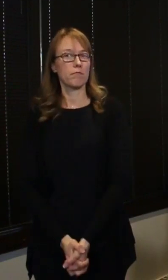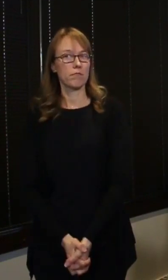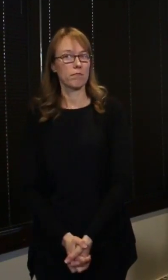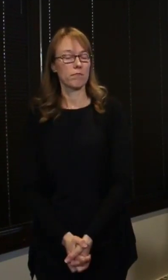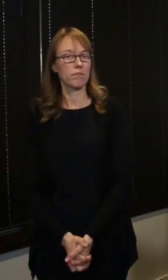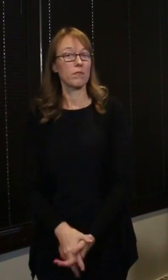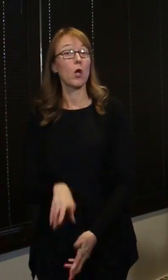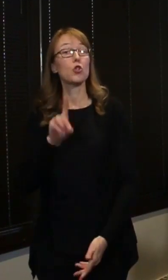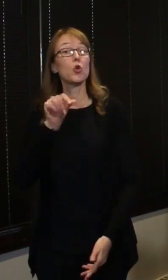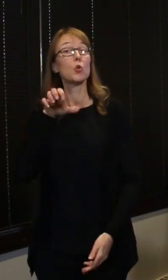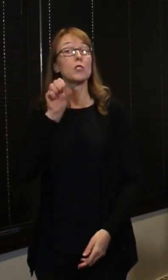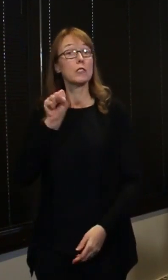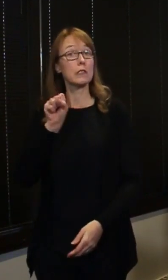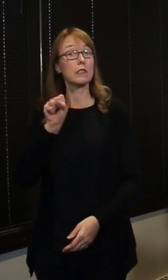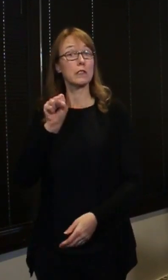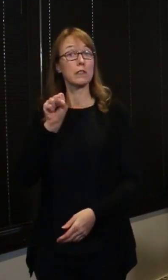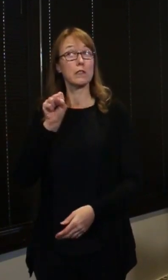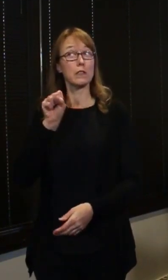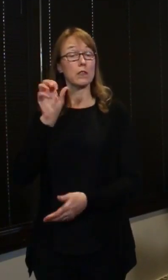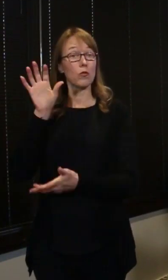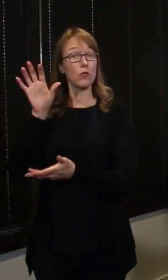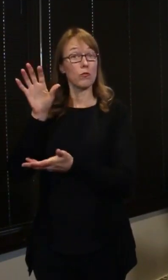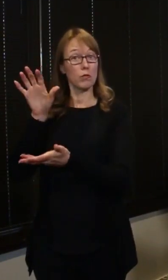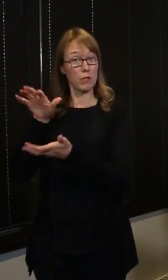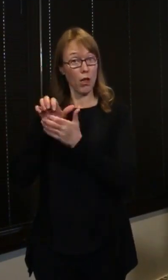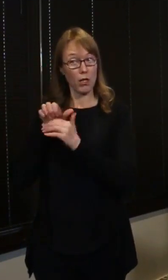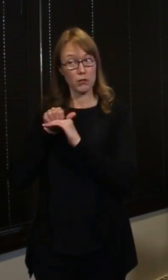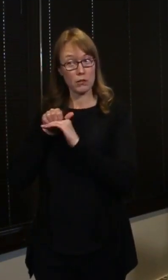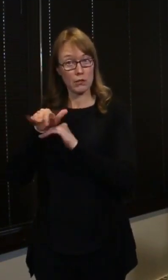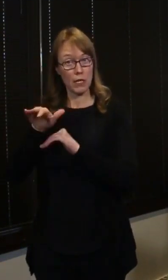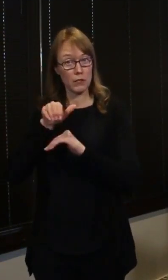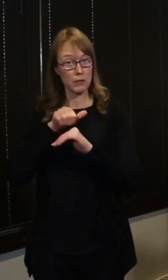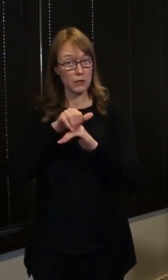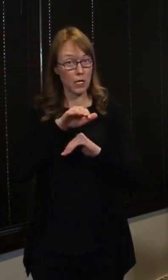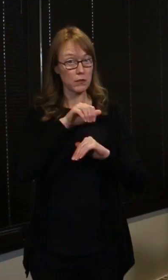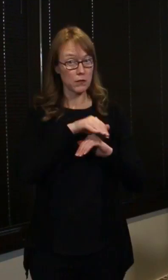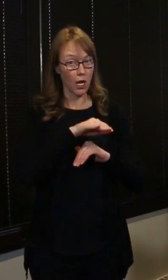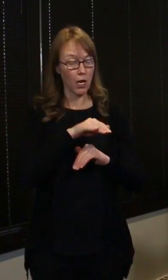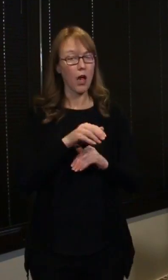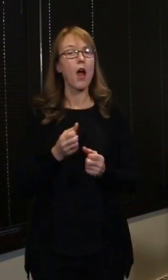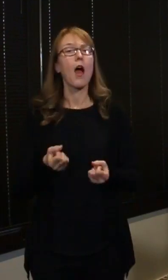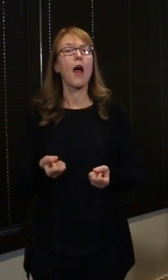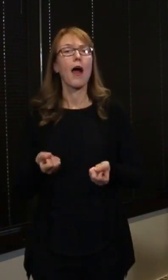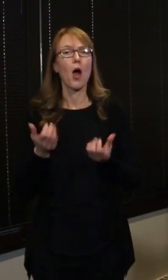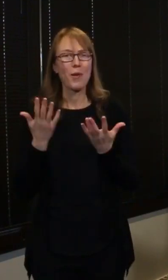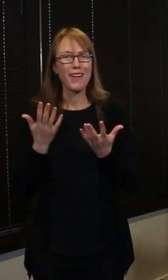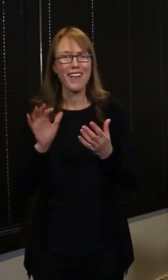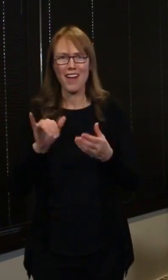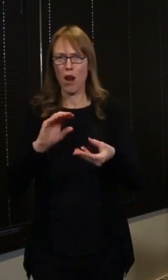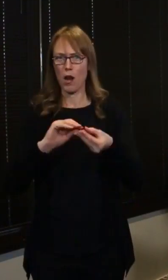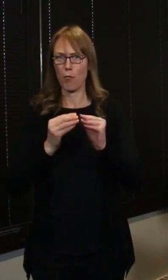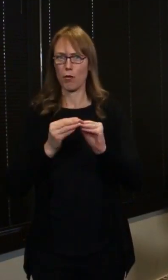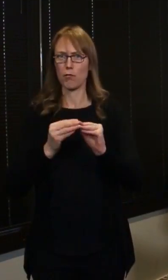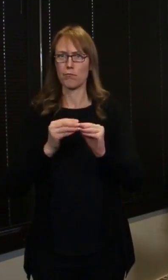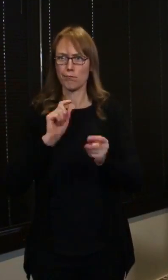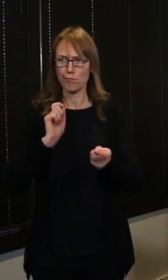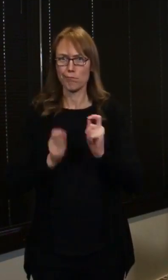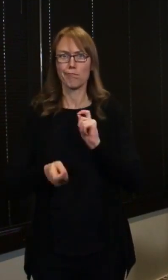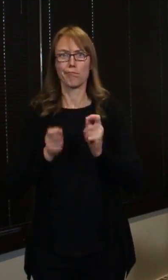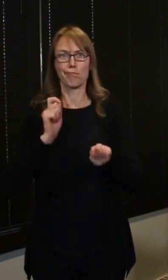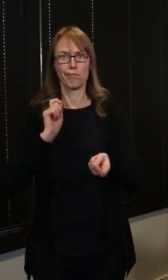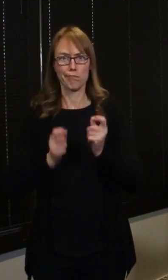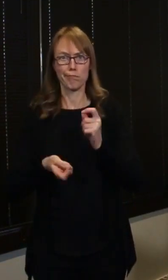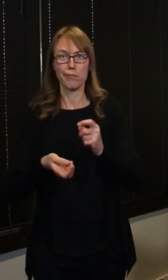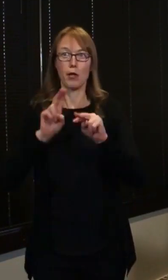and a half have varied from week to week. And so, on some weeks you could end up getting,